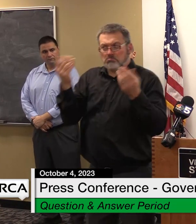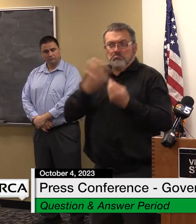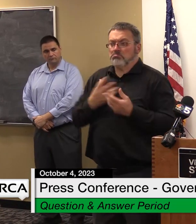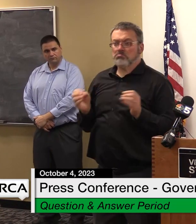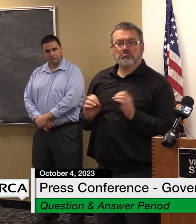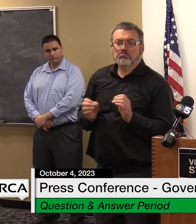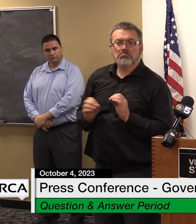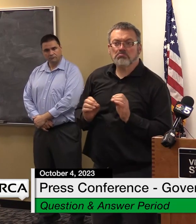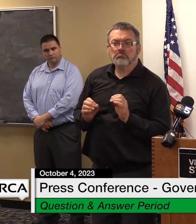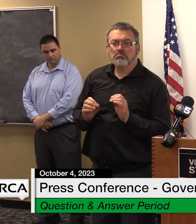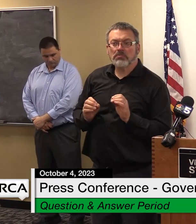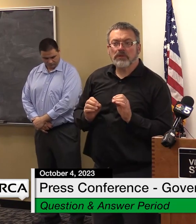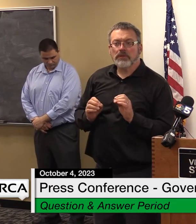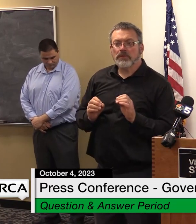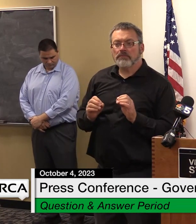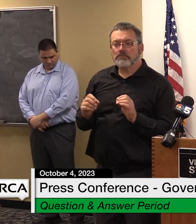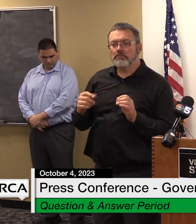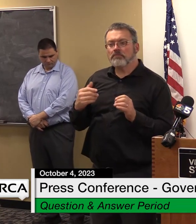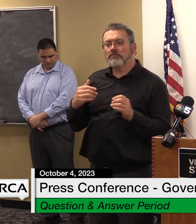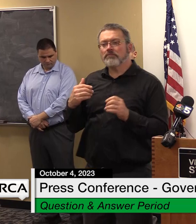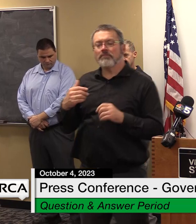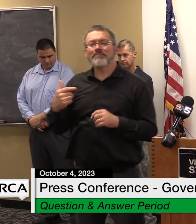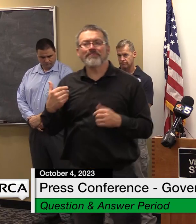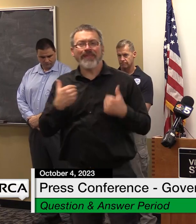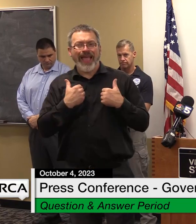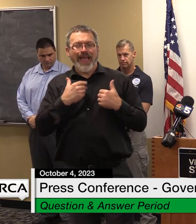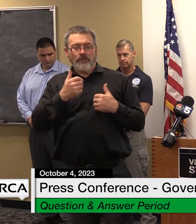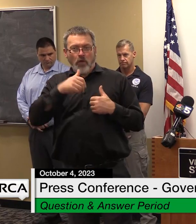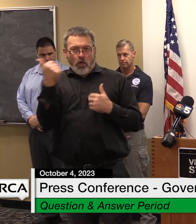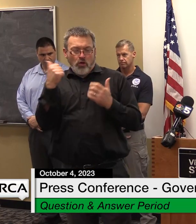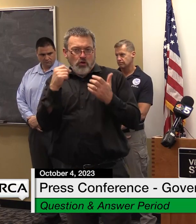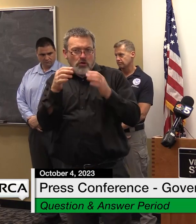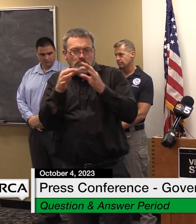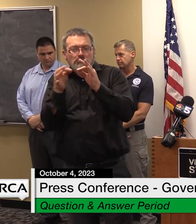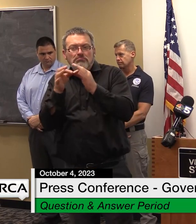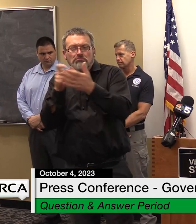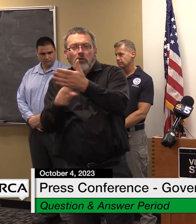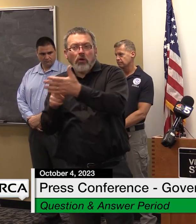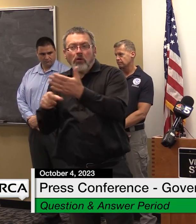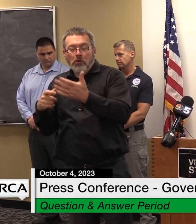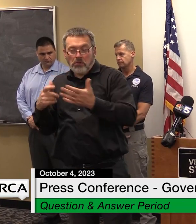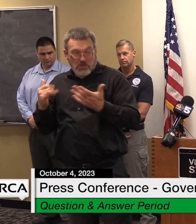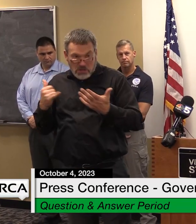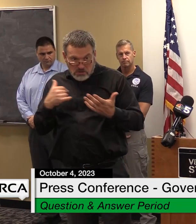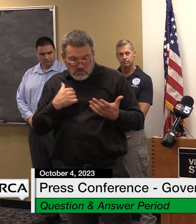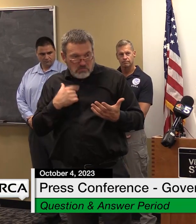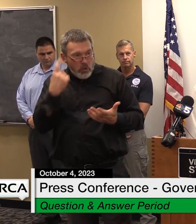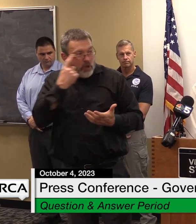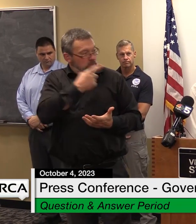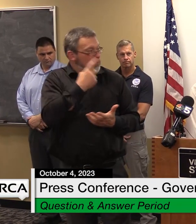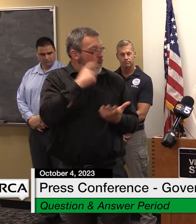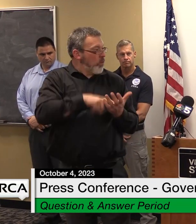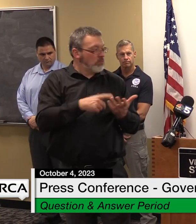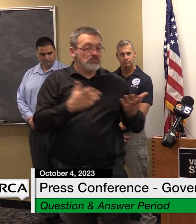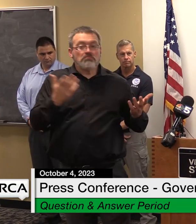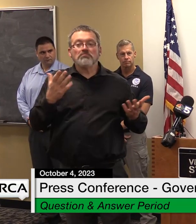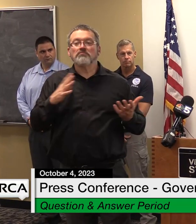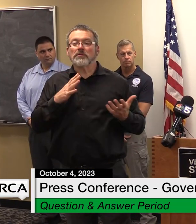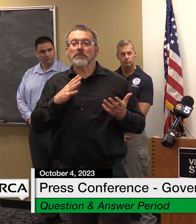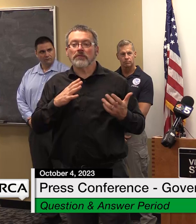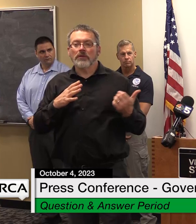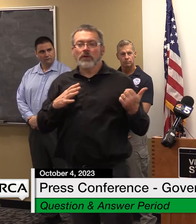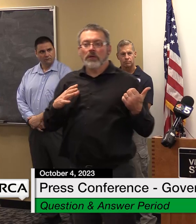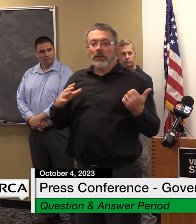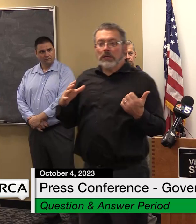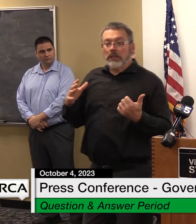Okay, there's been a couple of stories. It's been good to see that. Okay, yeah. Thank you. No more questions. I'm hearing that there may be a big